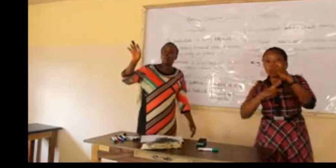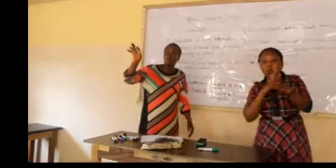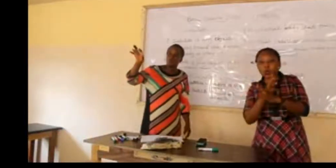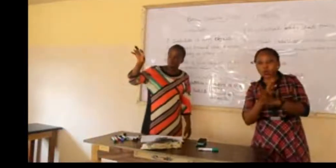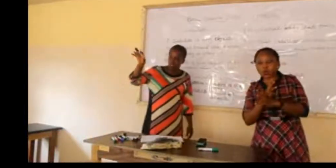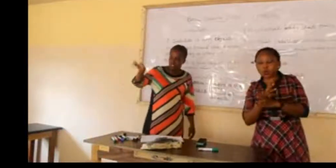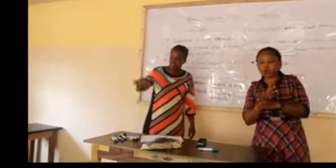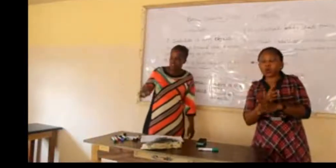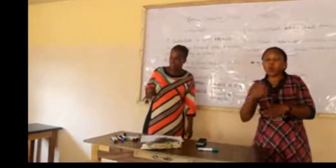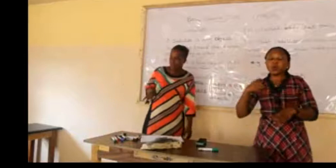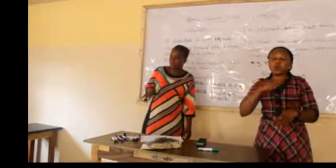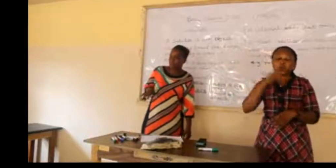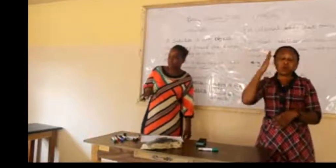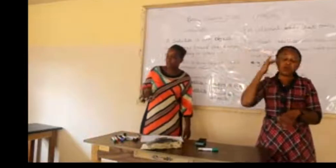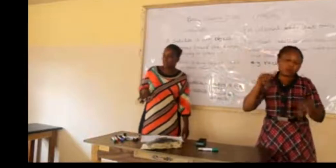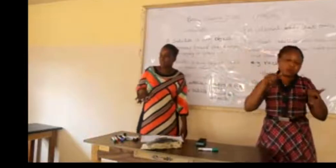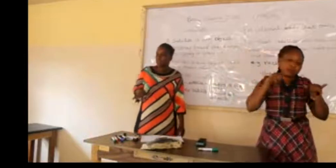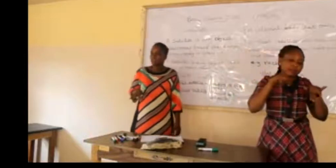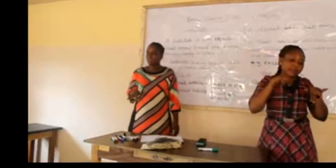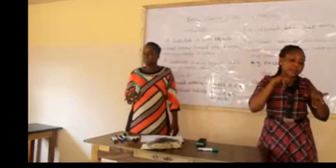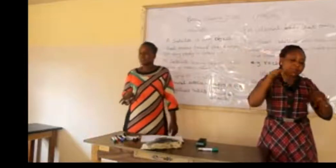have held this year.